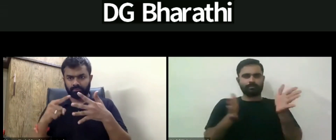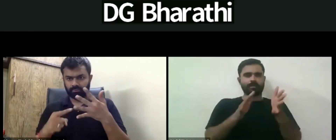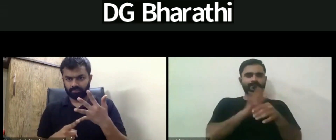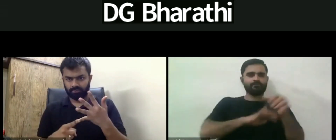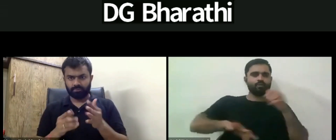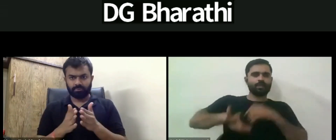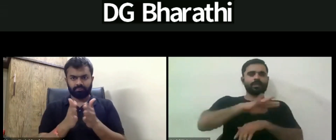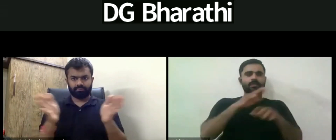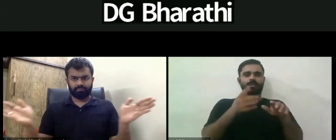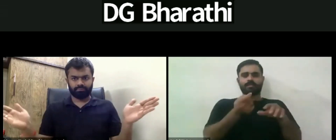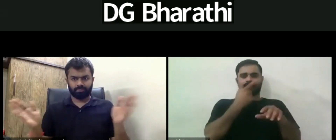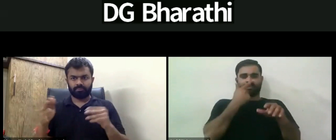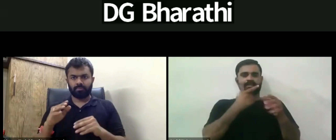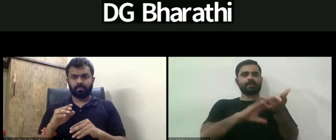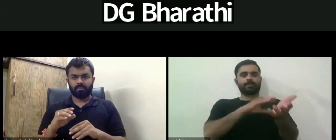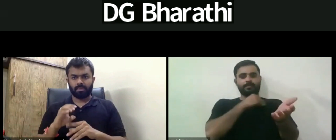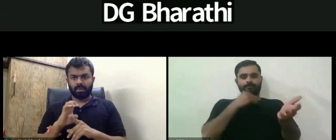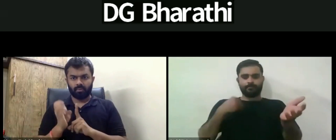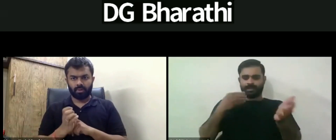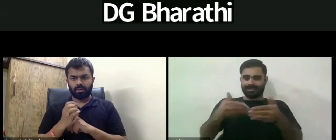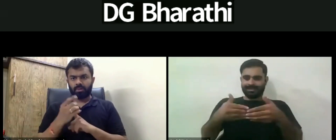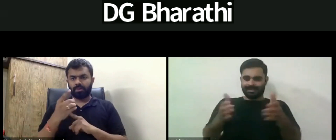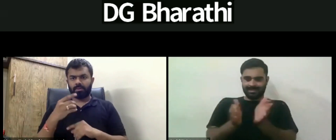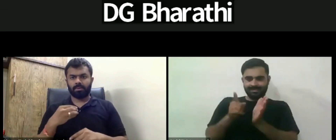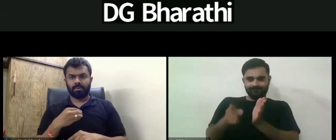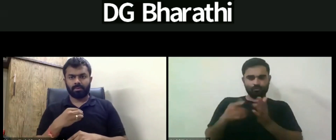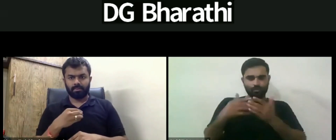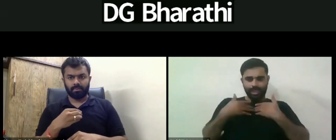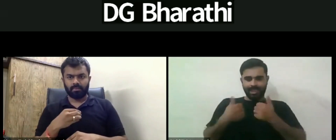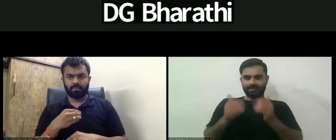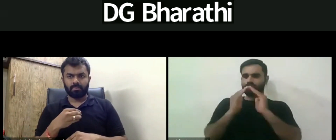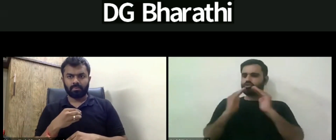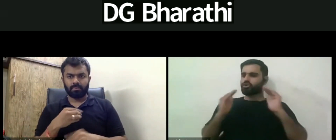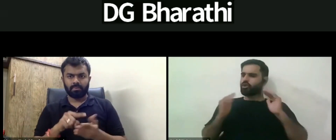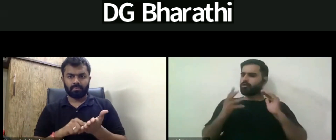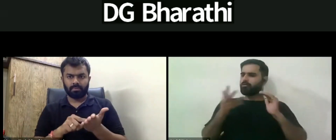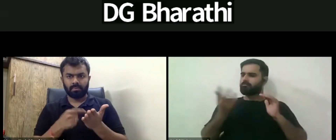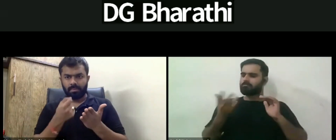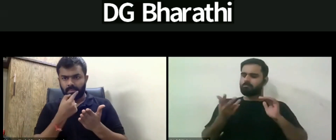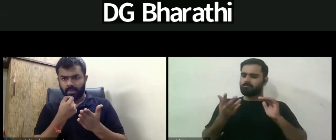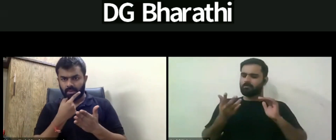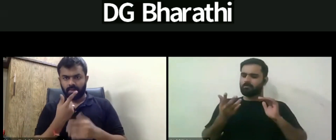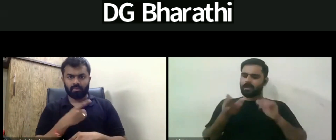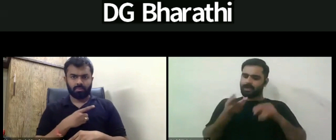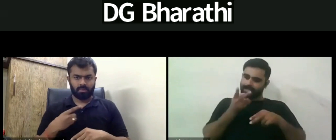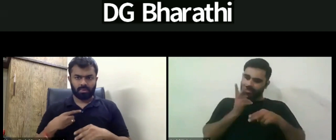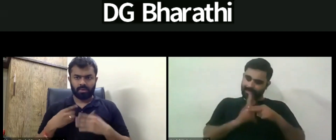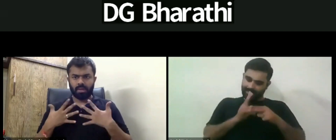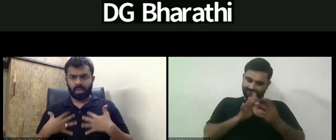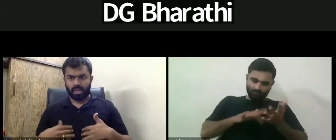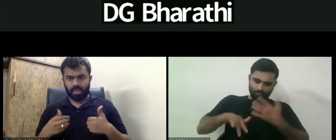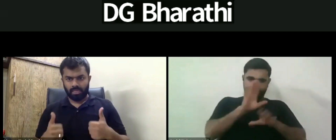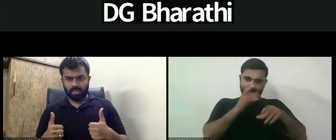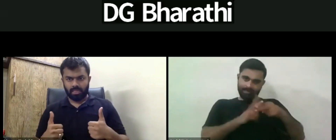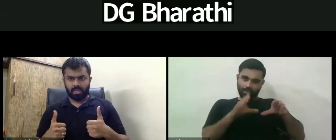medical. How do this community education, community home, or a particular area where the center of